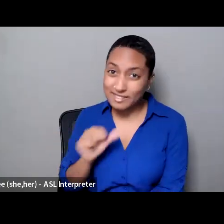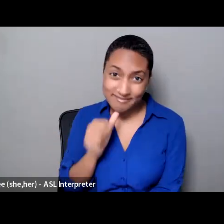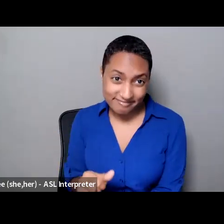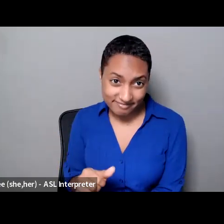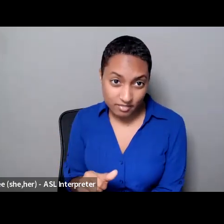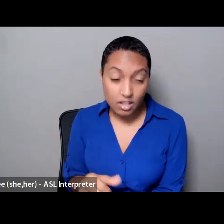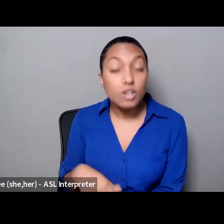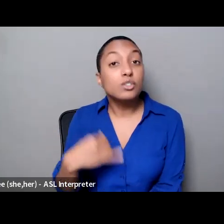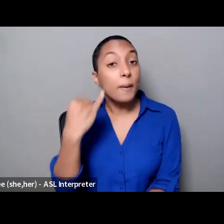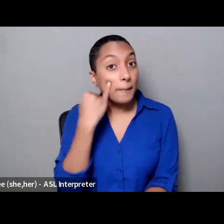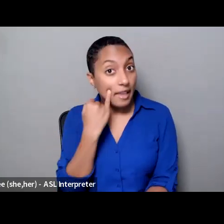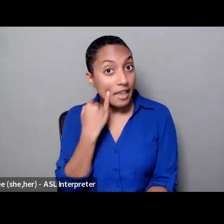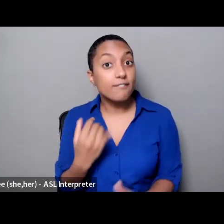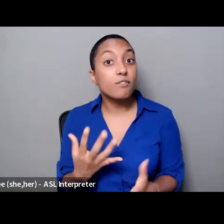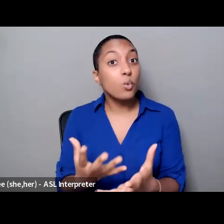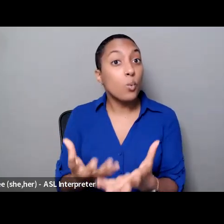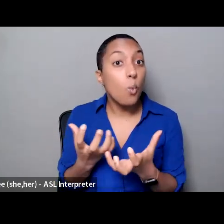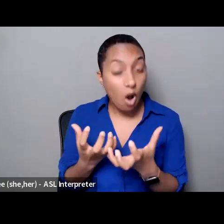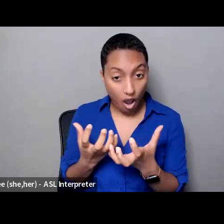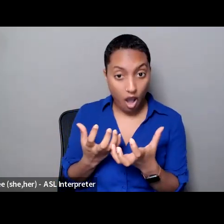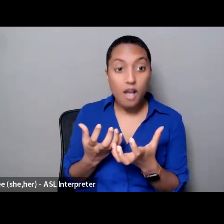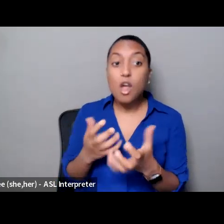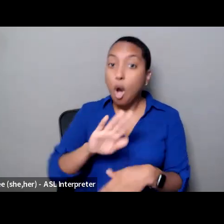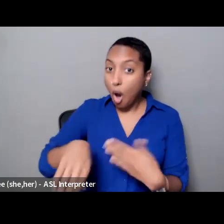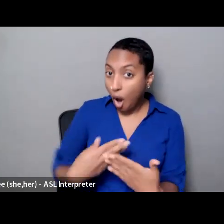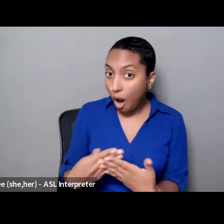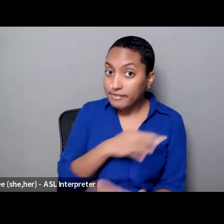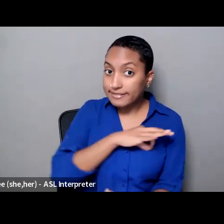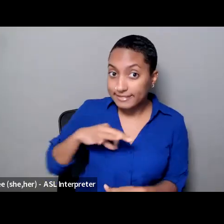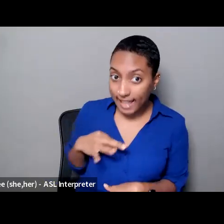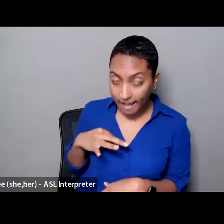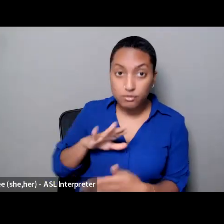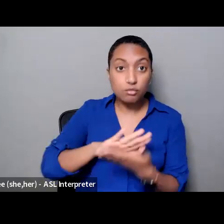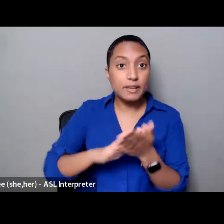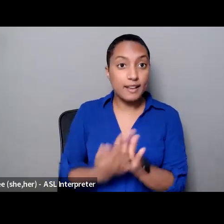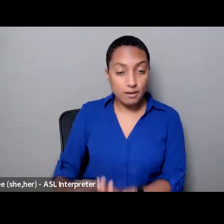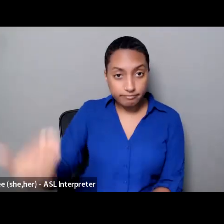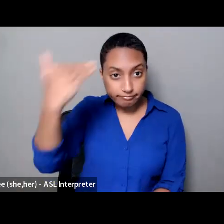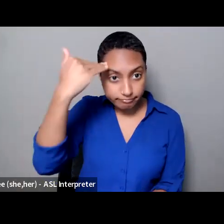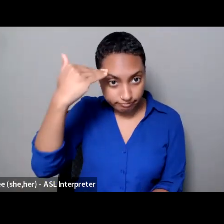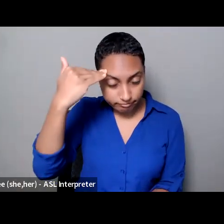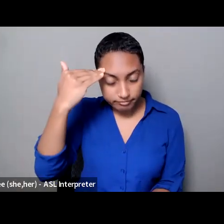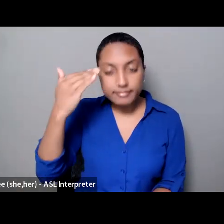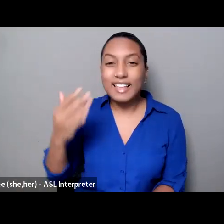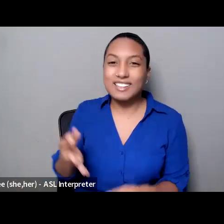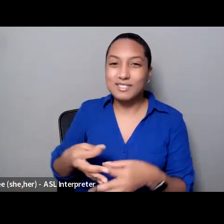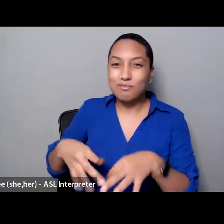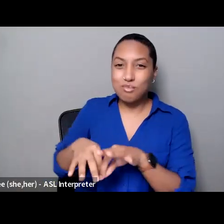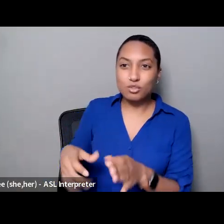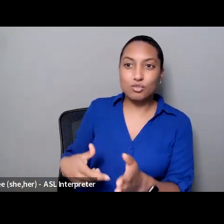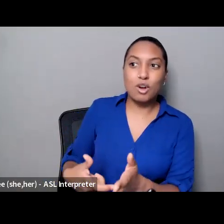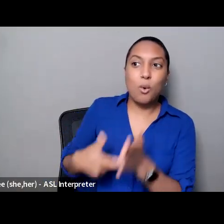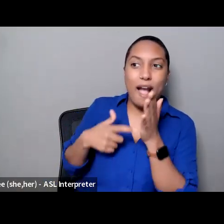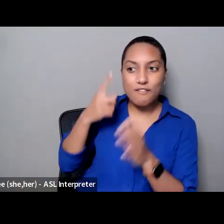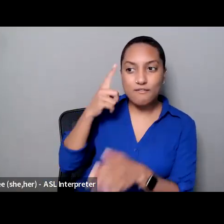then they should be getting credit for that as a performance, and it's not just an add-on. It's going to possibly require money